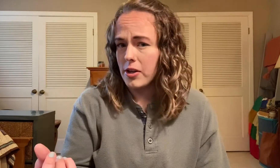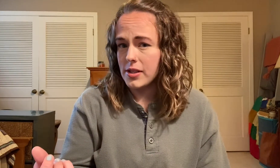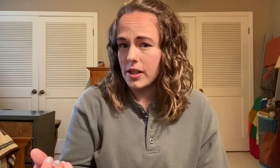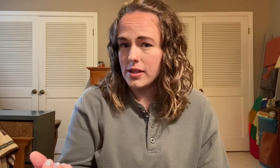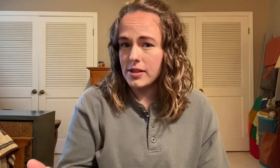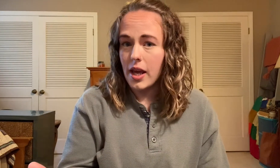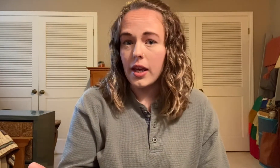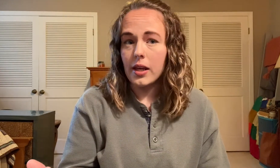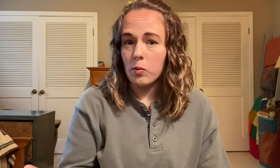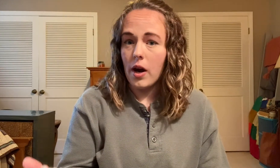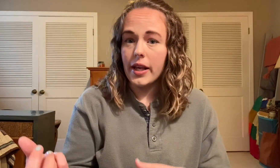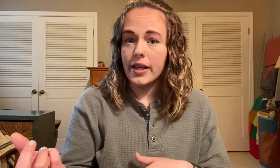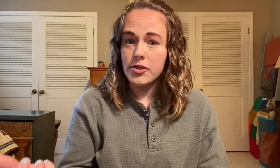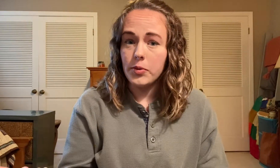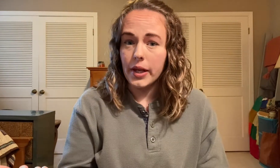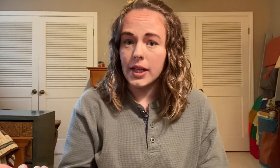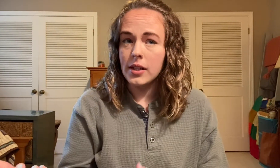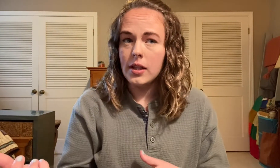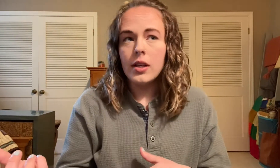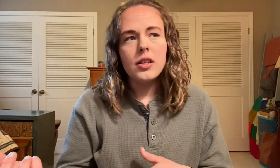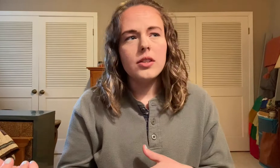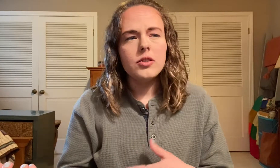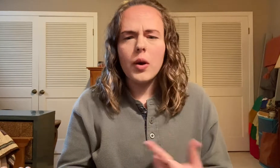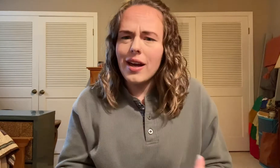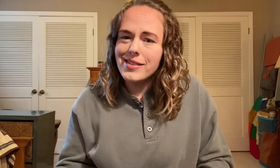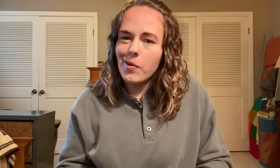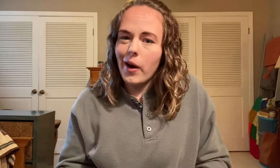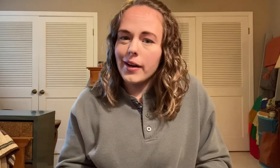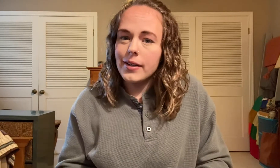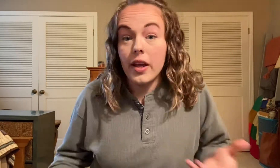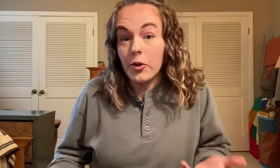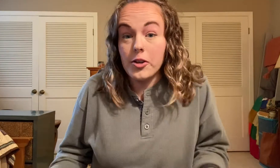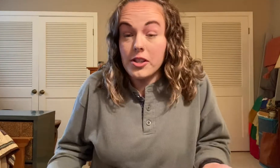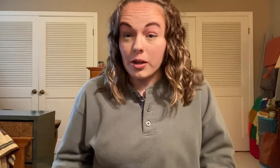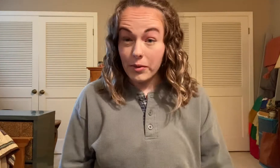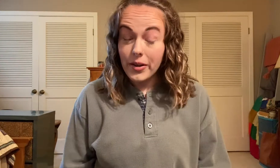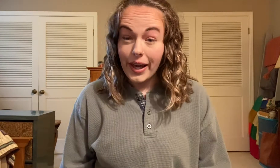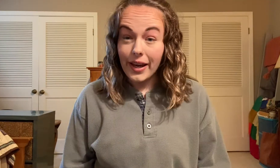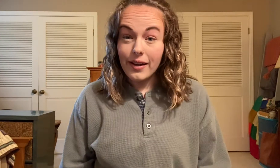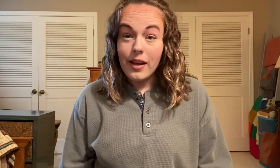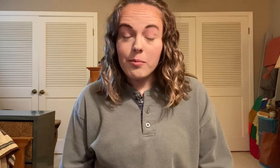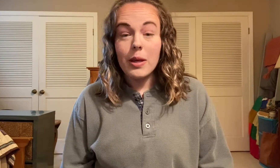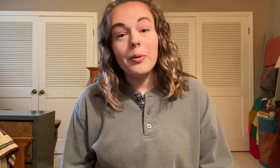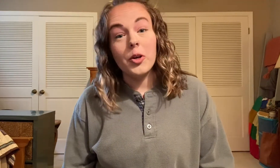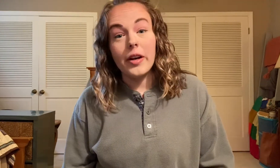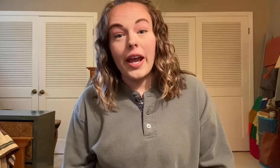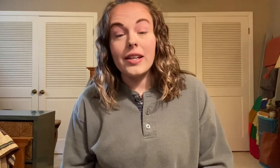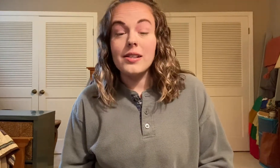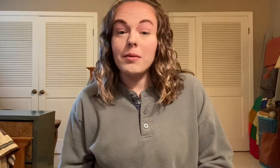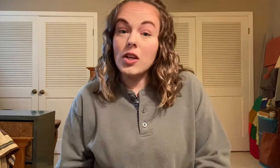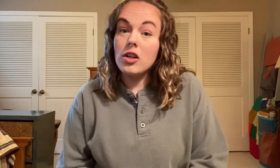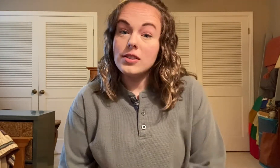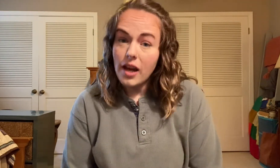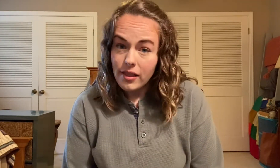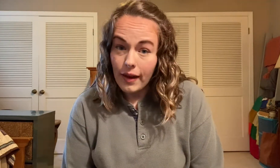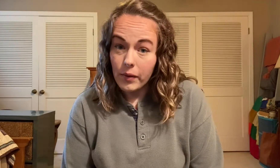person is saying and wanting and doing. So how does that work? In order to communicate, people created something called sign